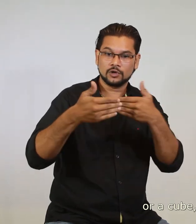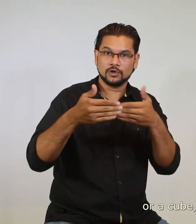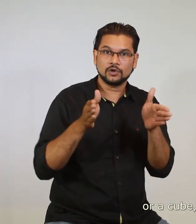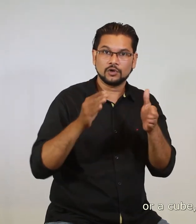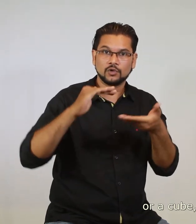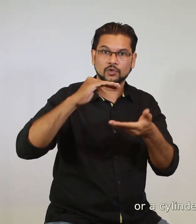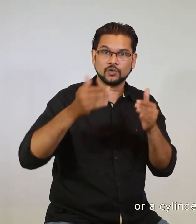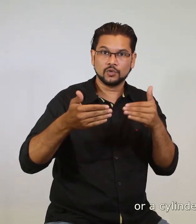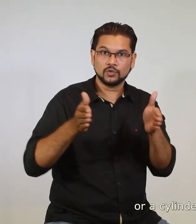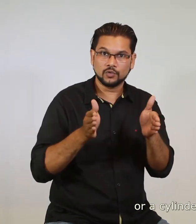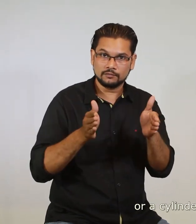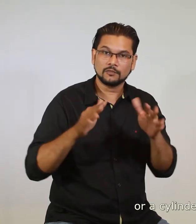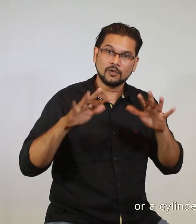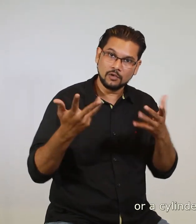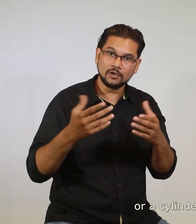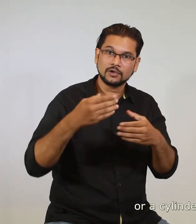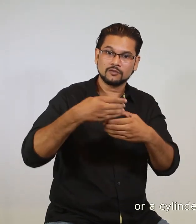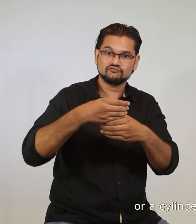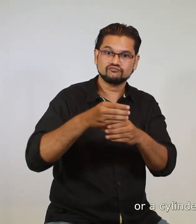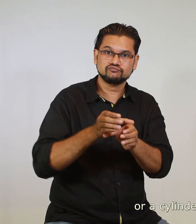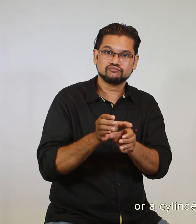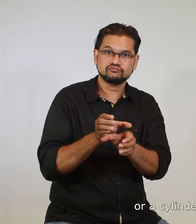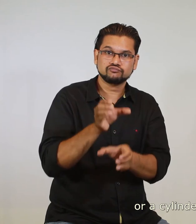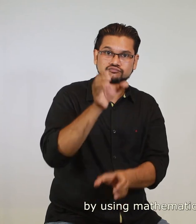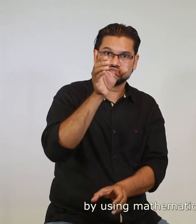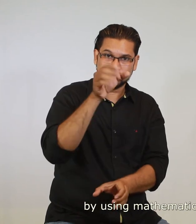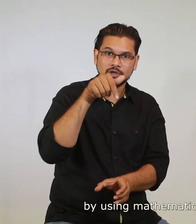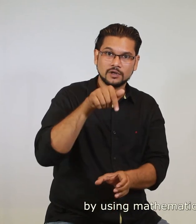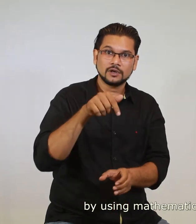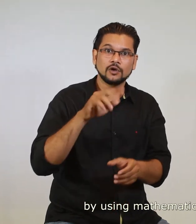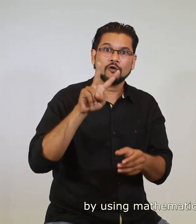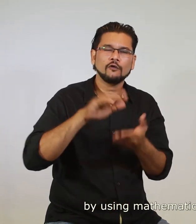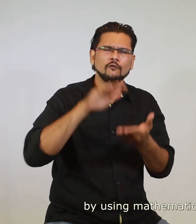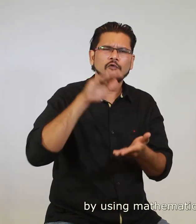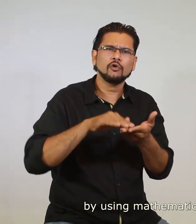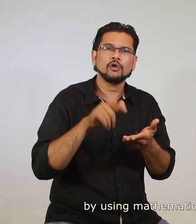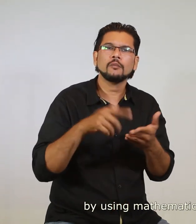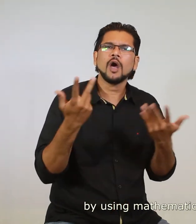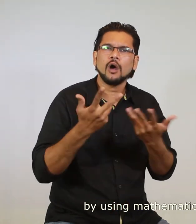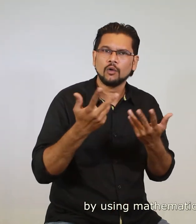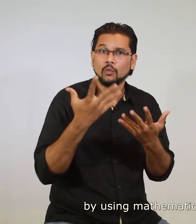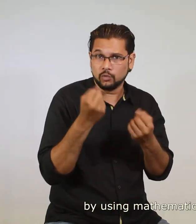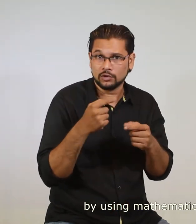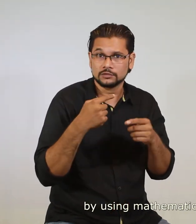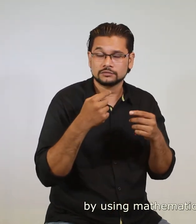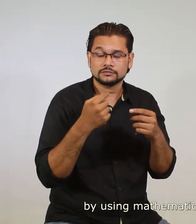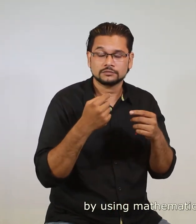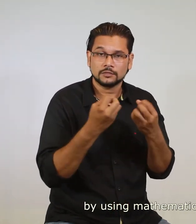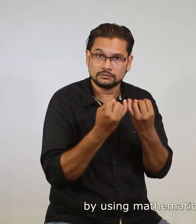or a cylinder, by using a mathematical